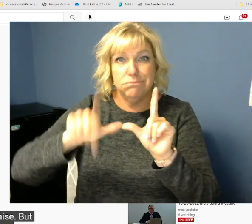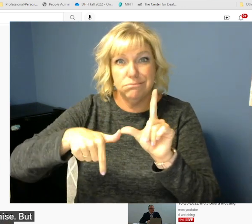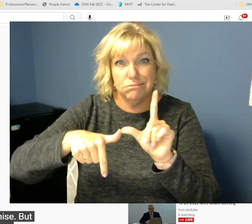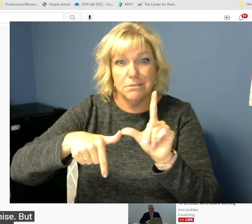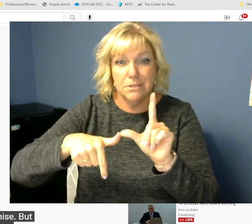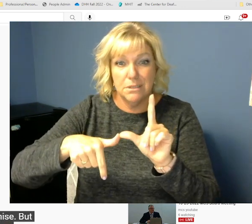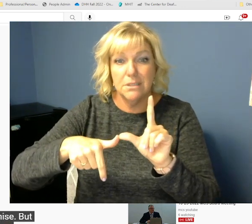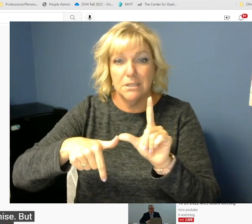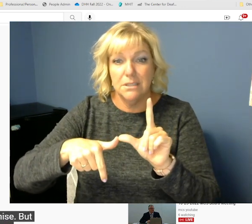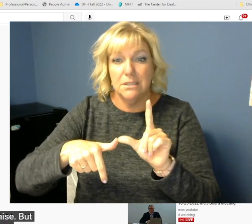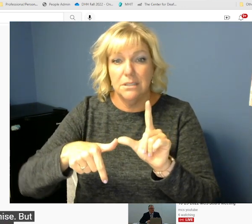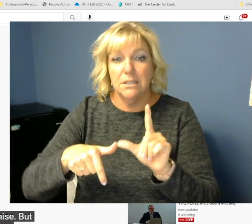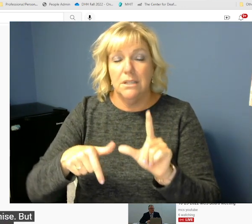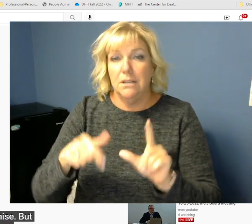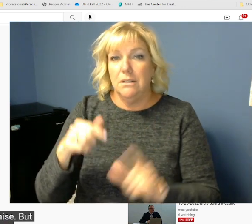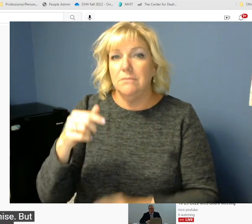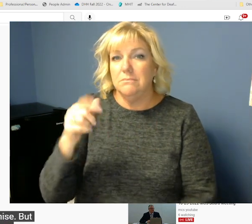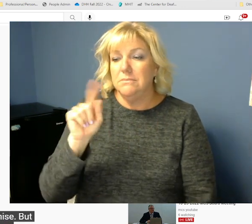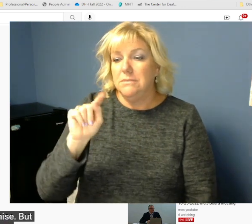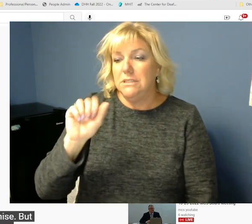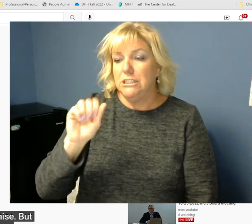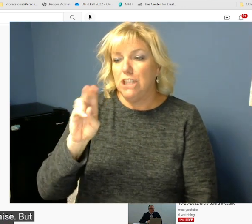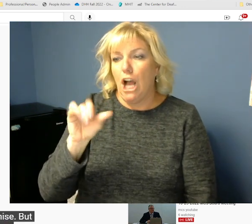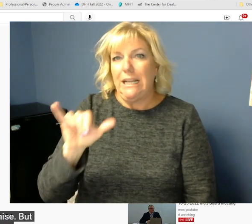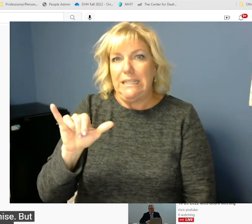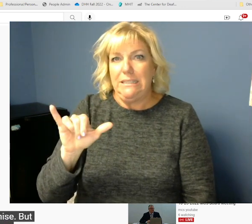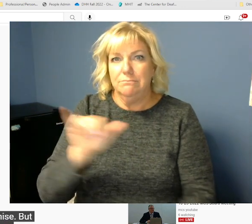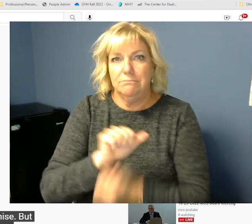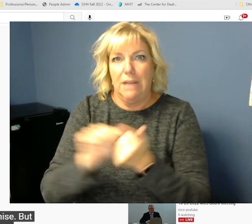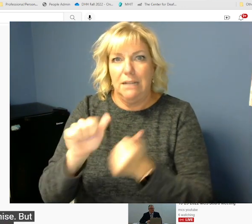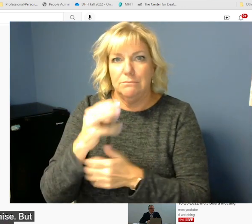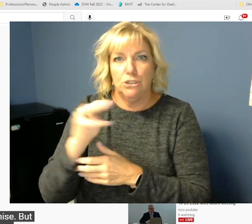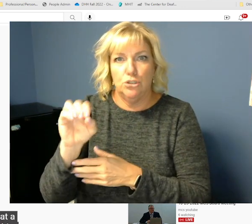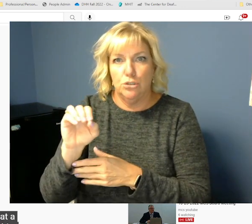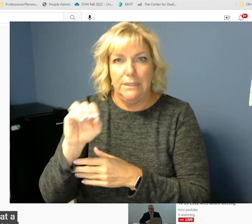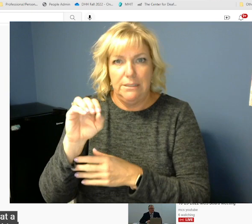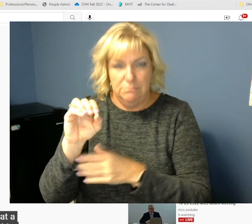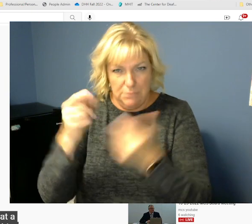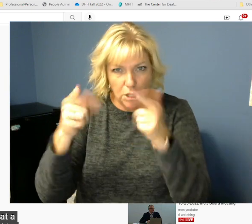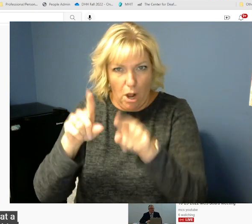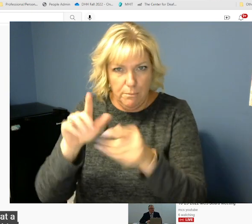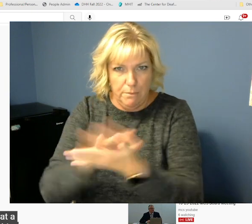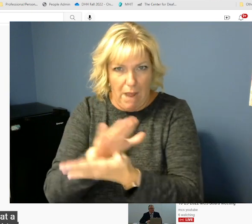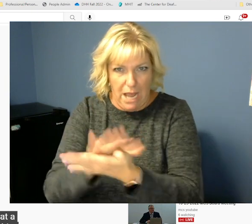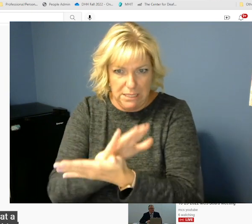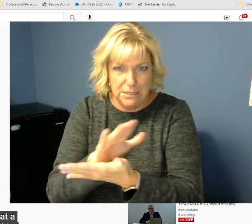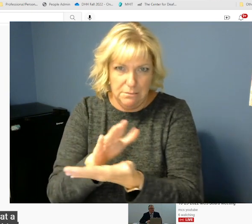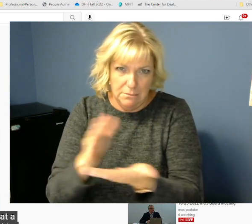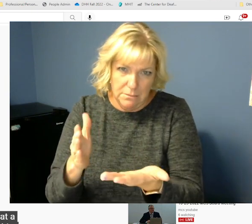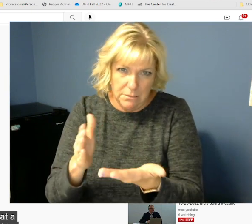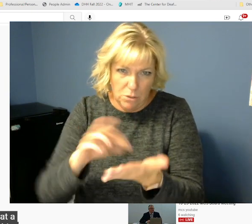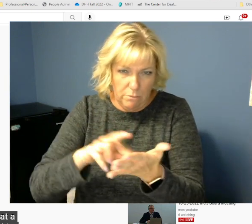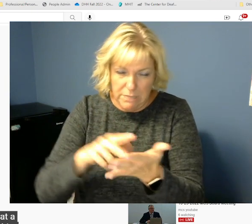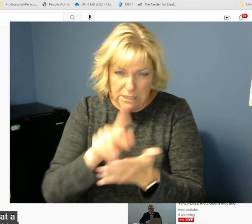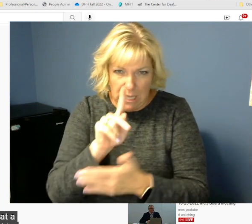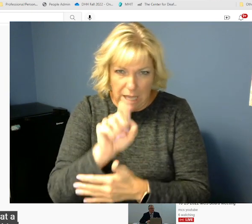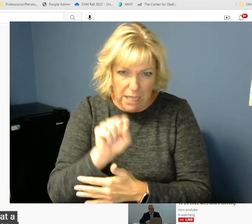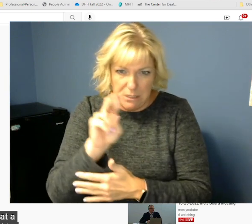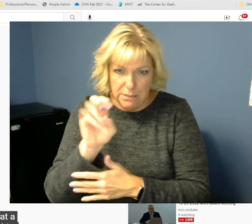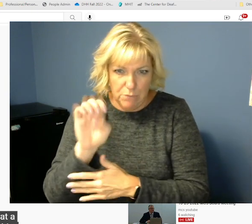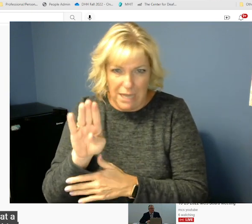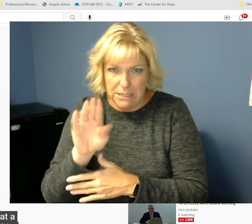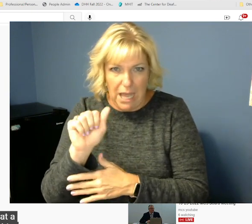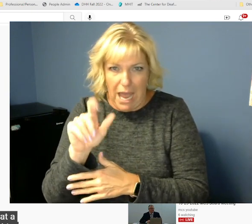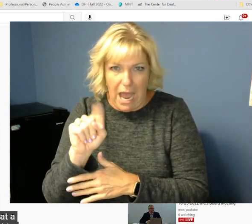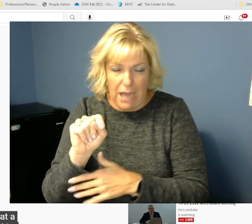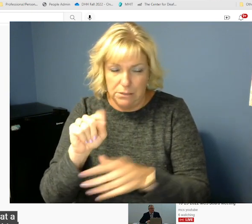just invalidated the Missouri Compromise. But the most egregious thing that Taney writes in his majority opinion is that